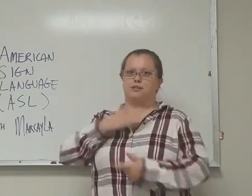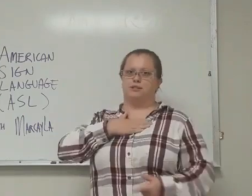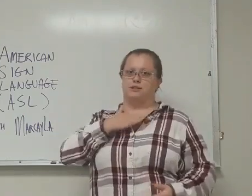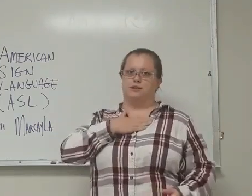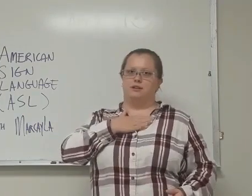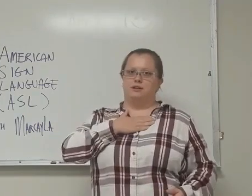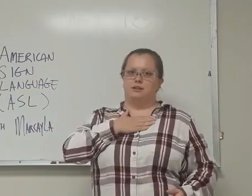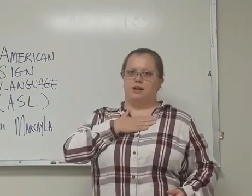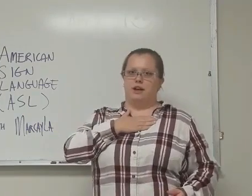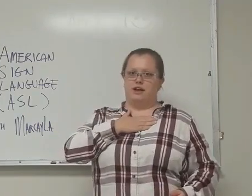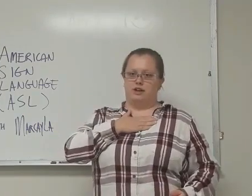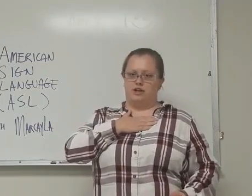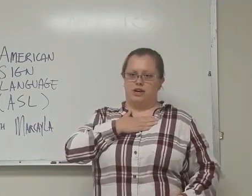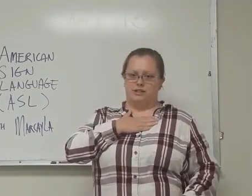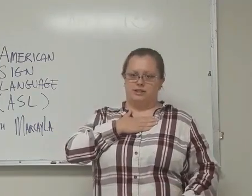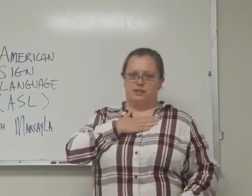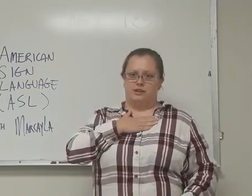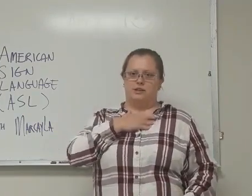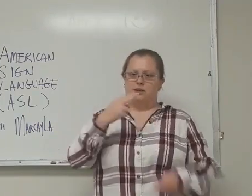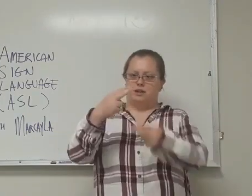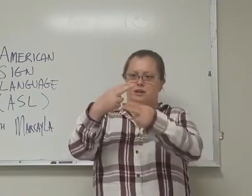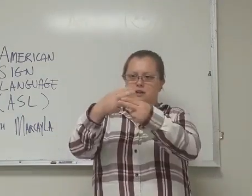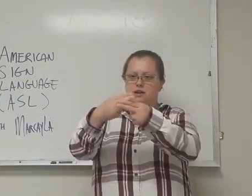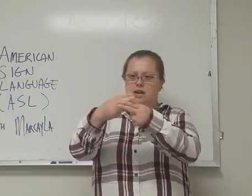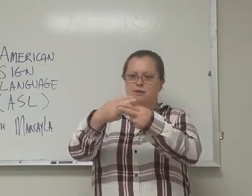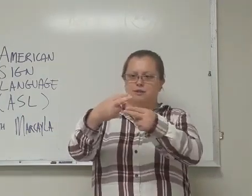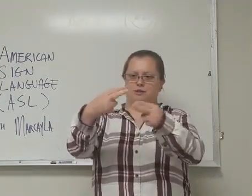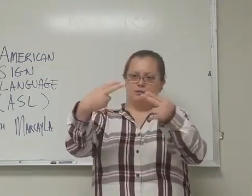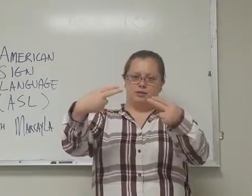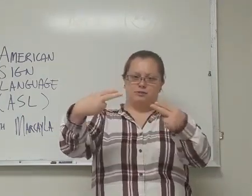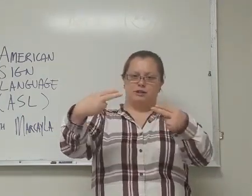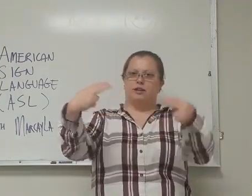is at your chest, and then name, so it's gonna be like an,